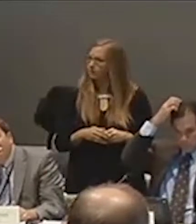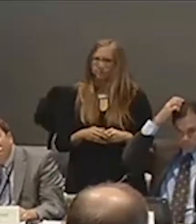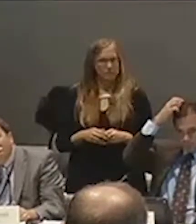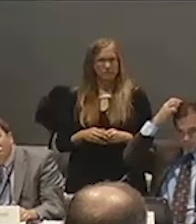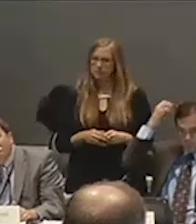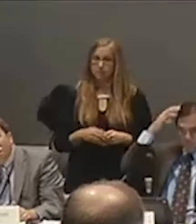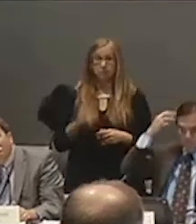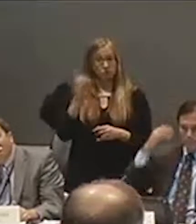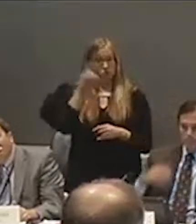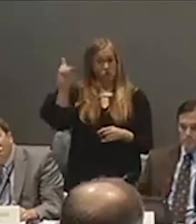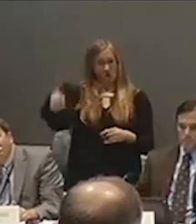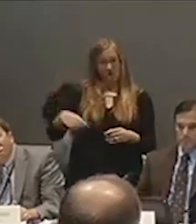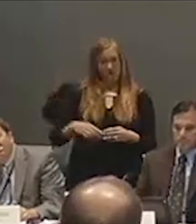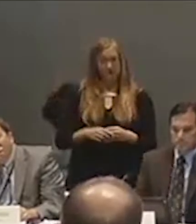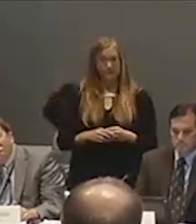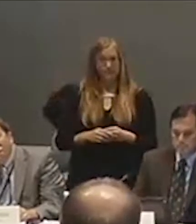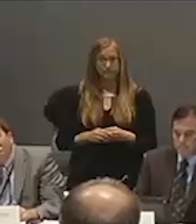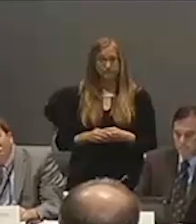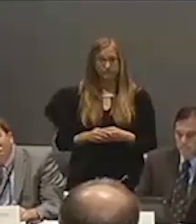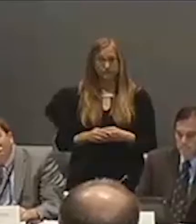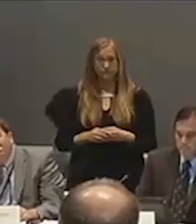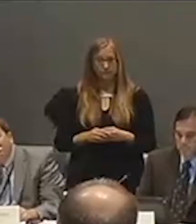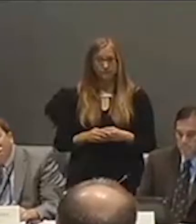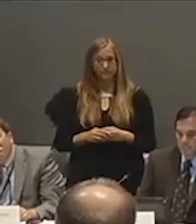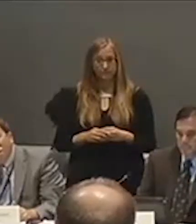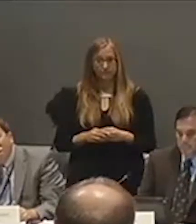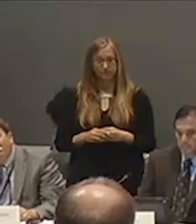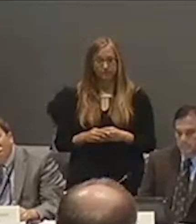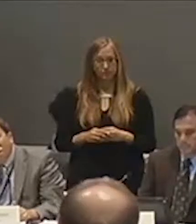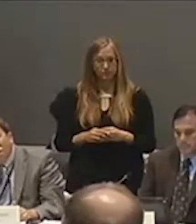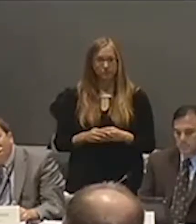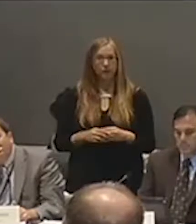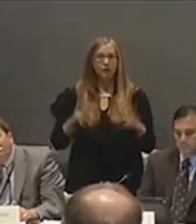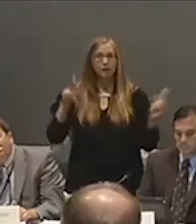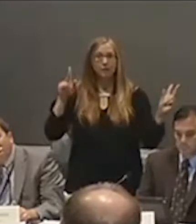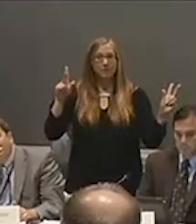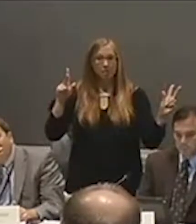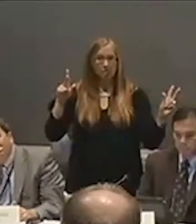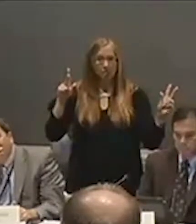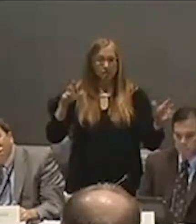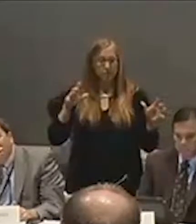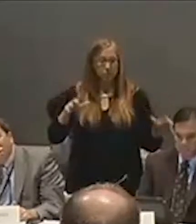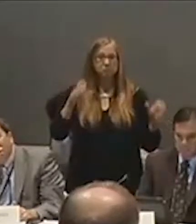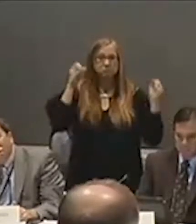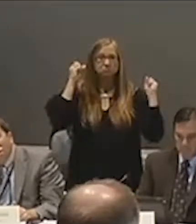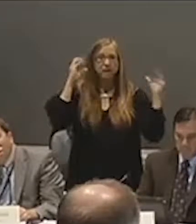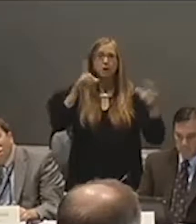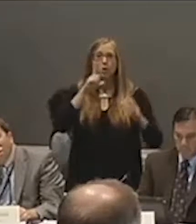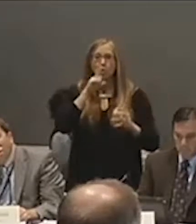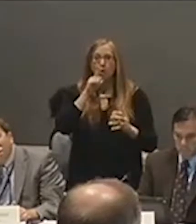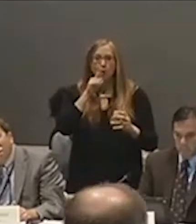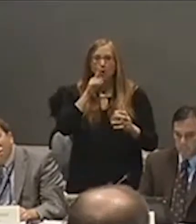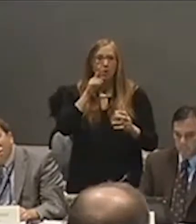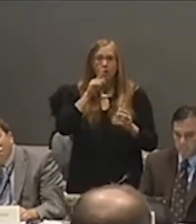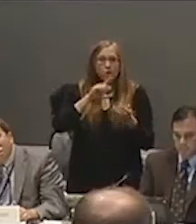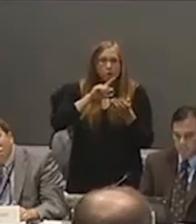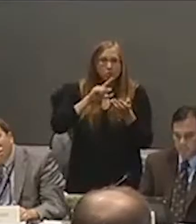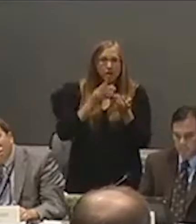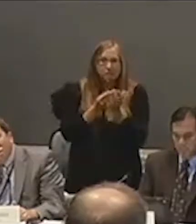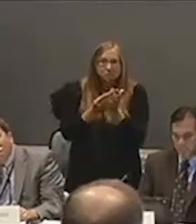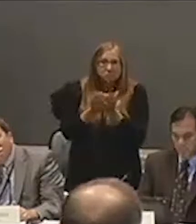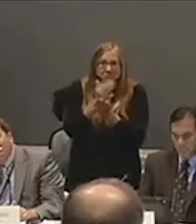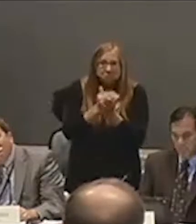population has a tremendously significant low-income population. And so when people